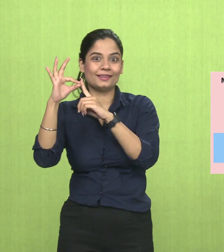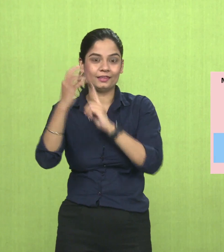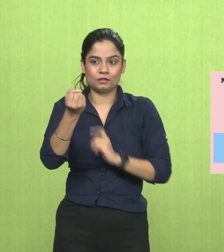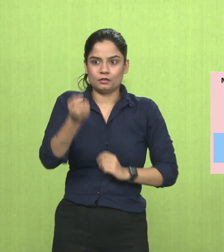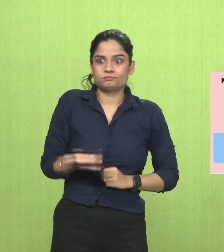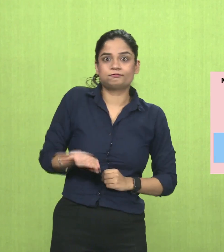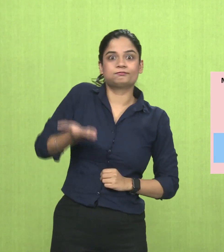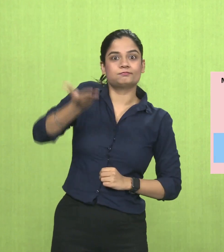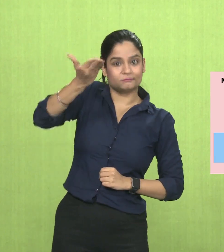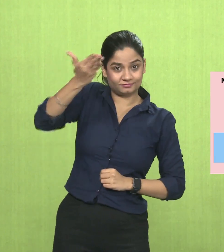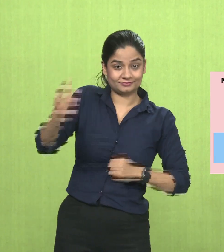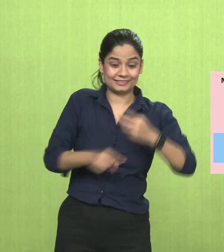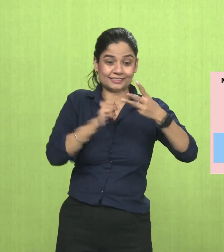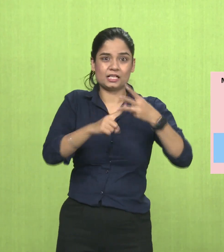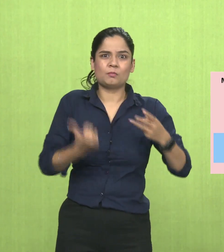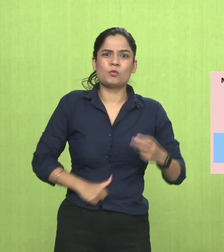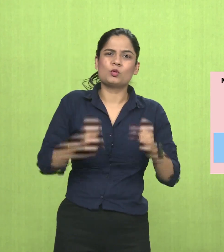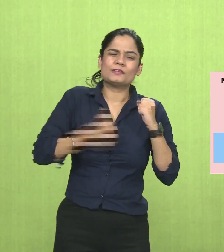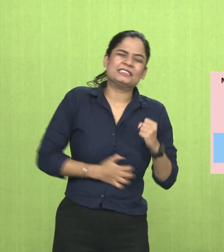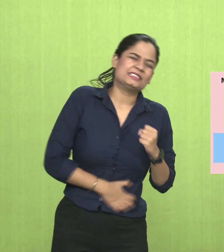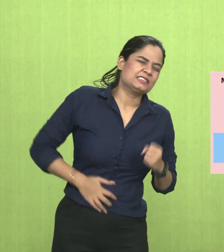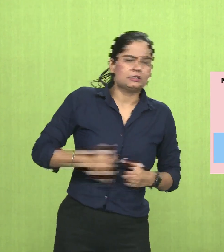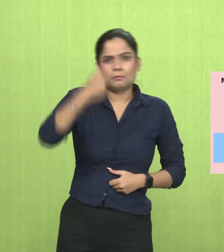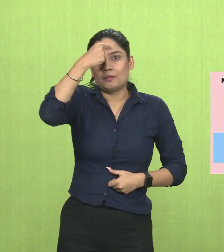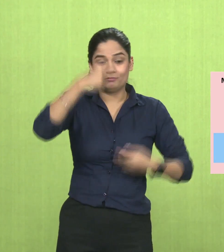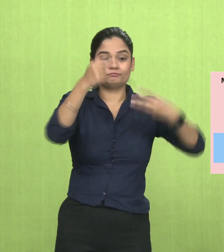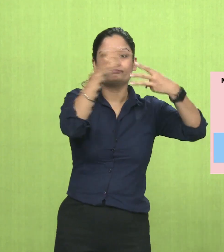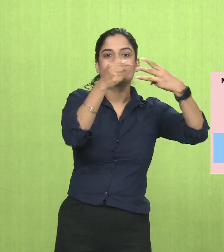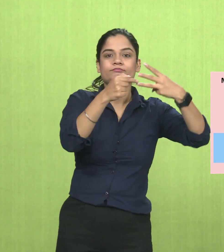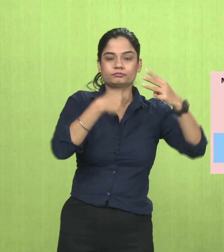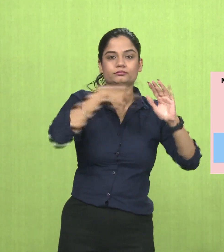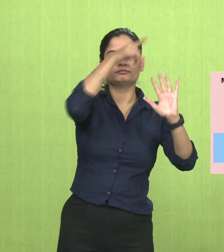hypertension, high BP and constipation.